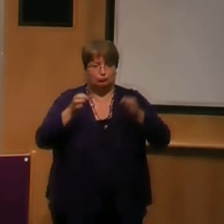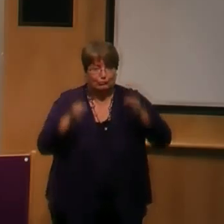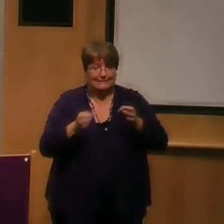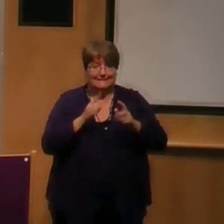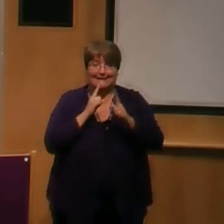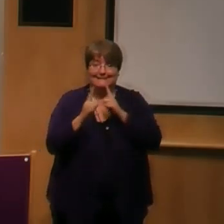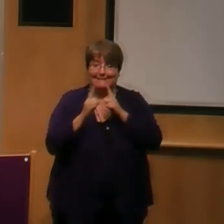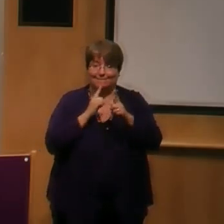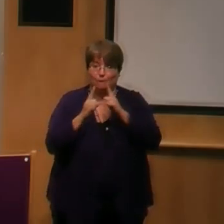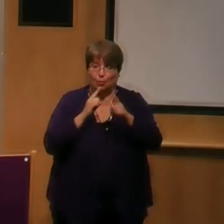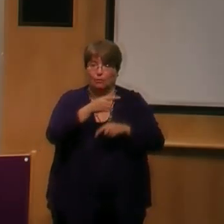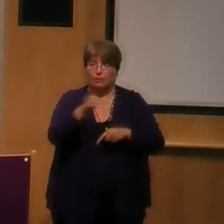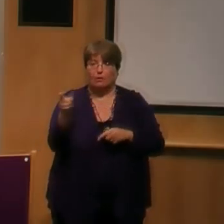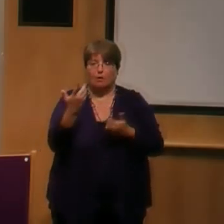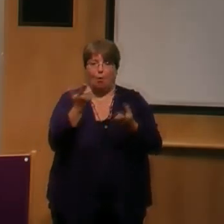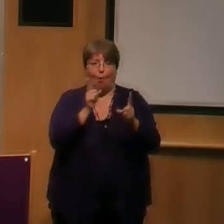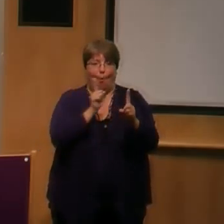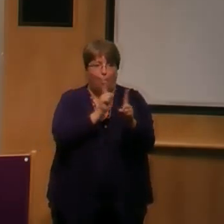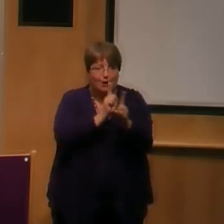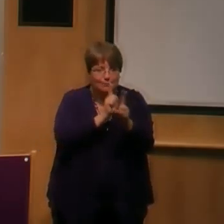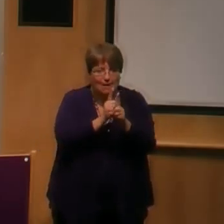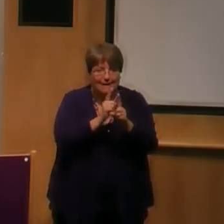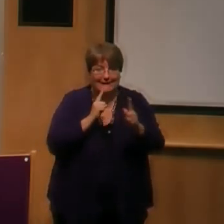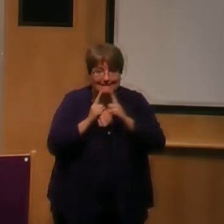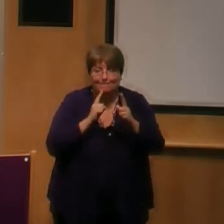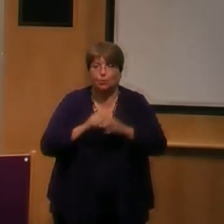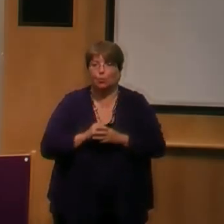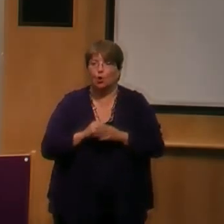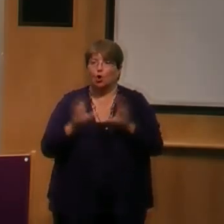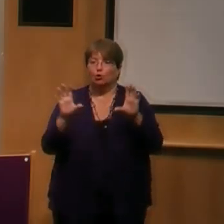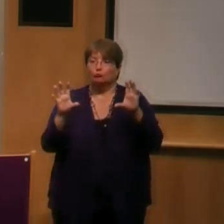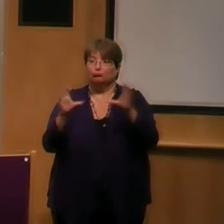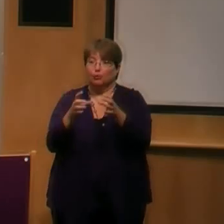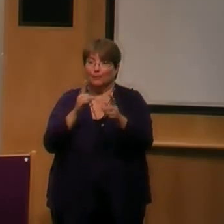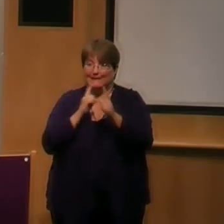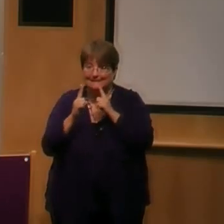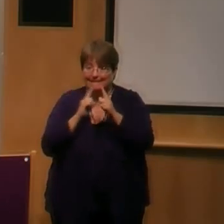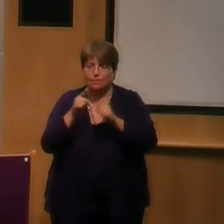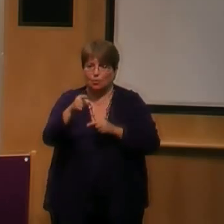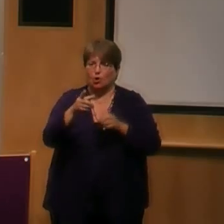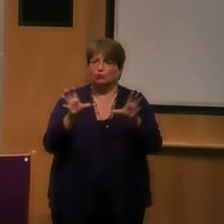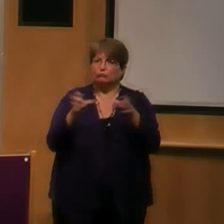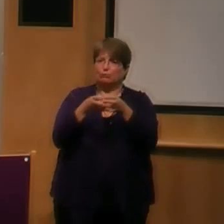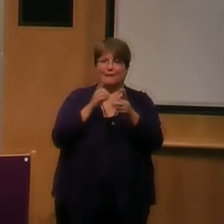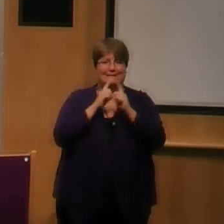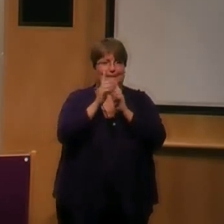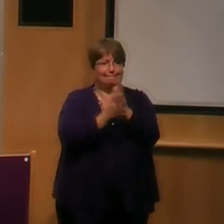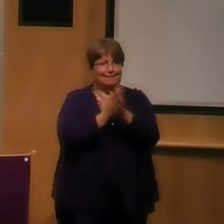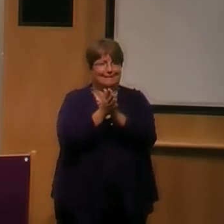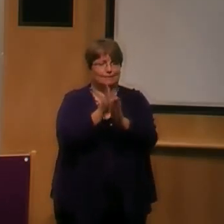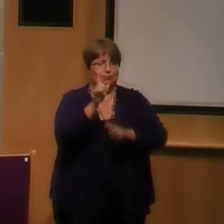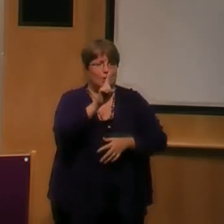They've been through a rigorous recruitment process. They've had a one-to-one interview, a group interview, and the group